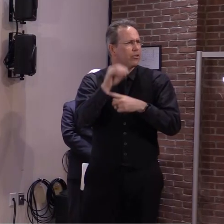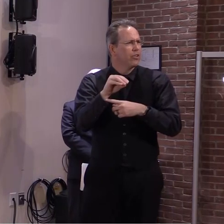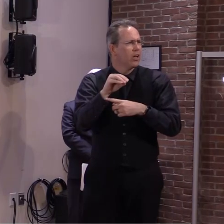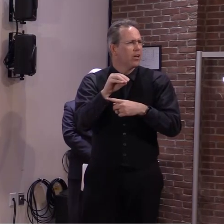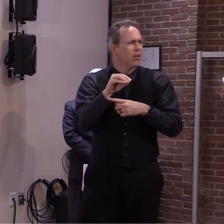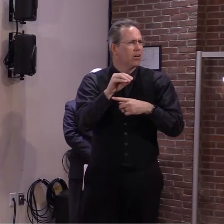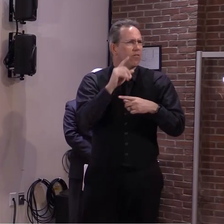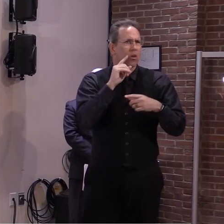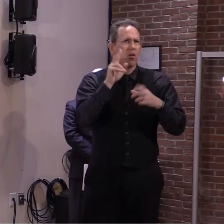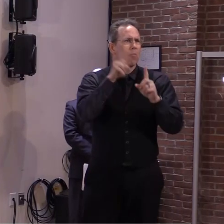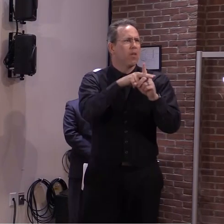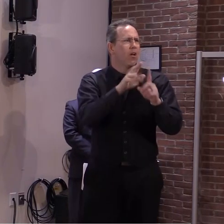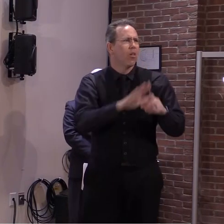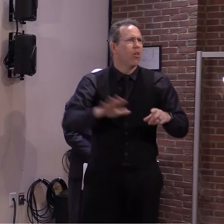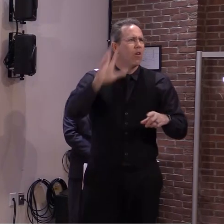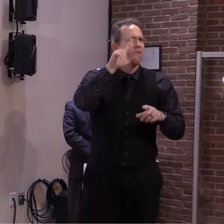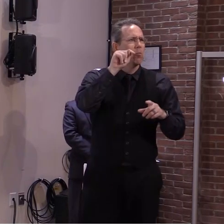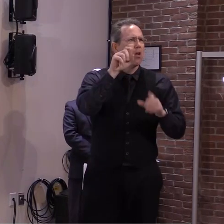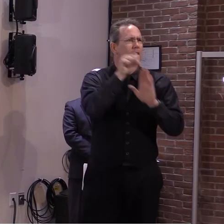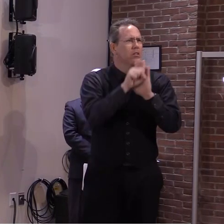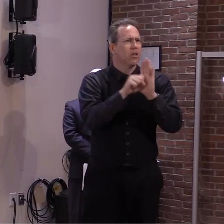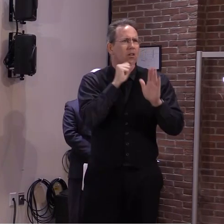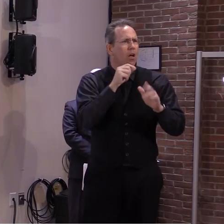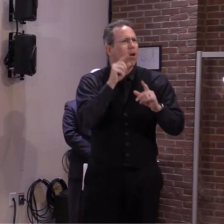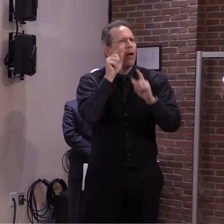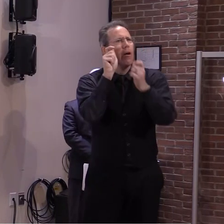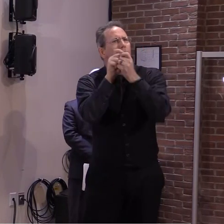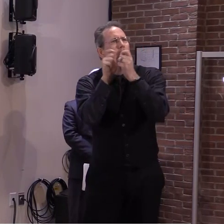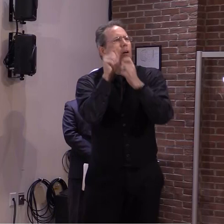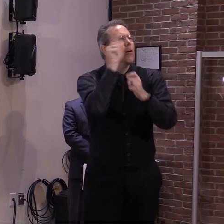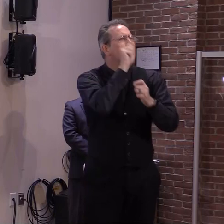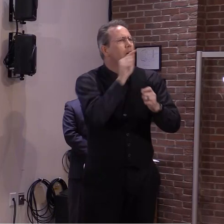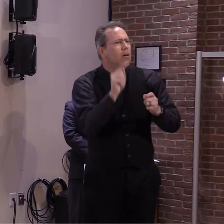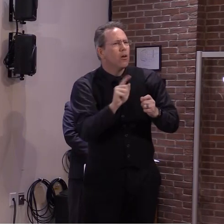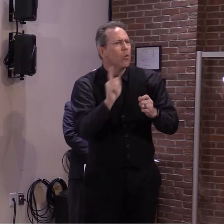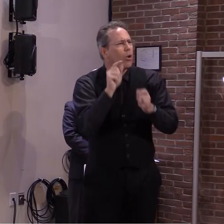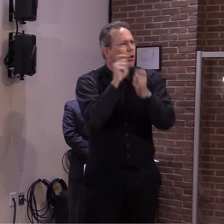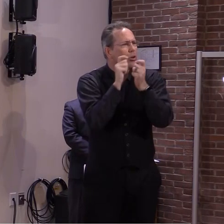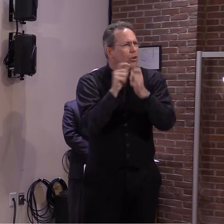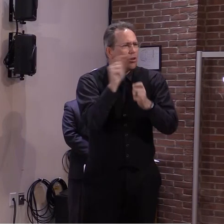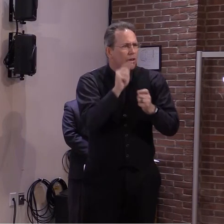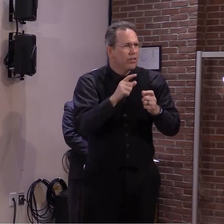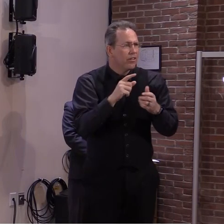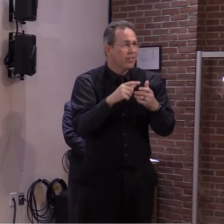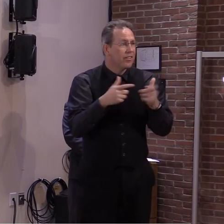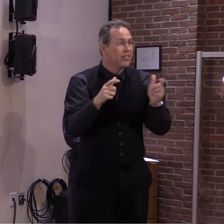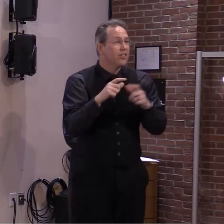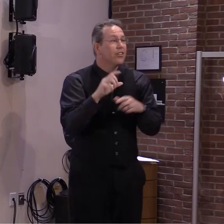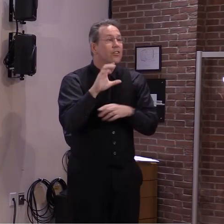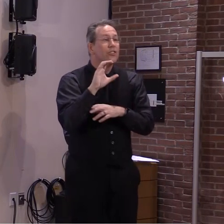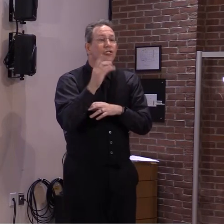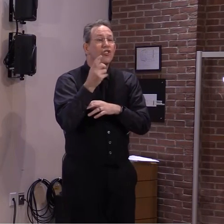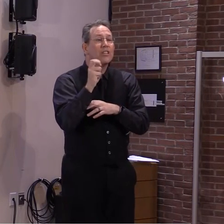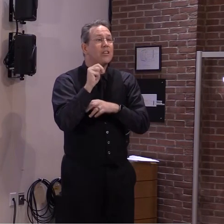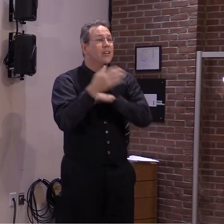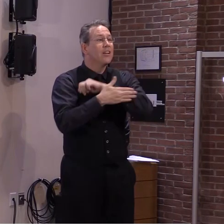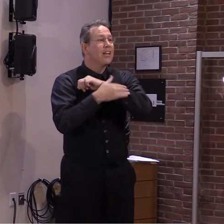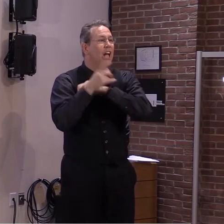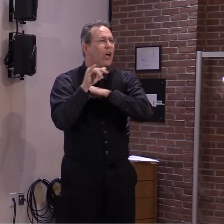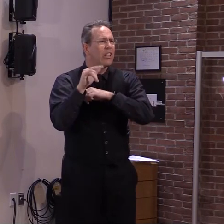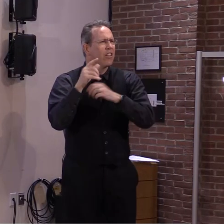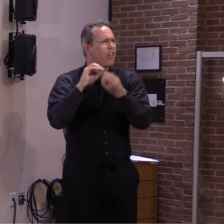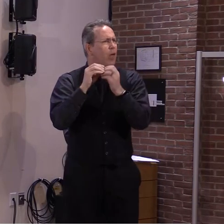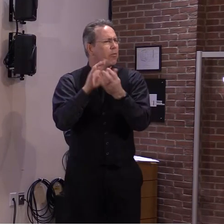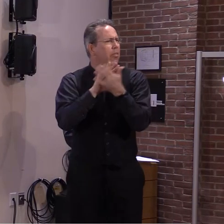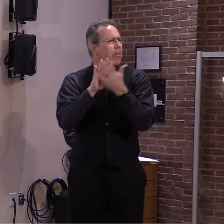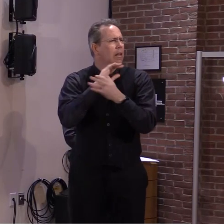18 to 29-year-old age group in Chittenden County, for instance, it could be a murky enough number to not even be able to narrow